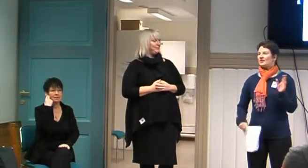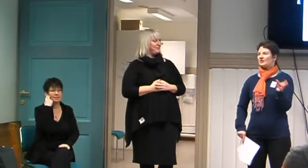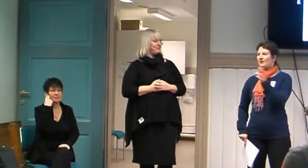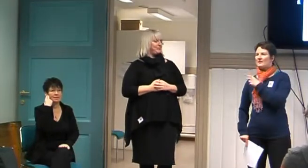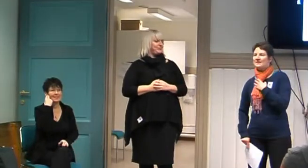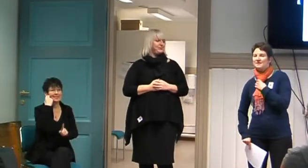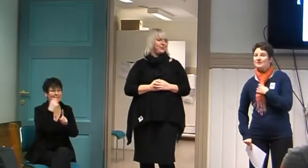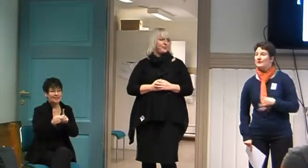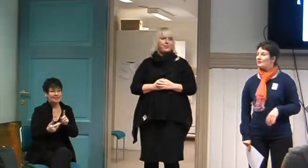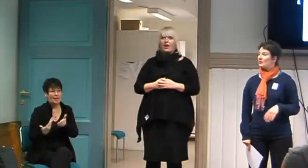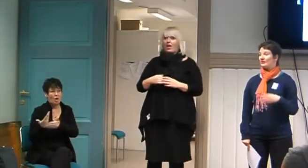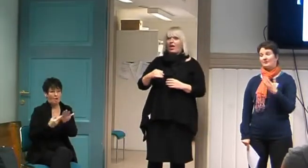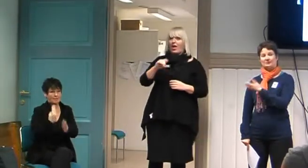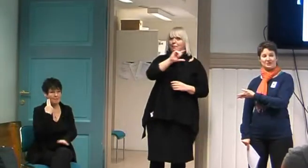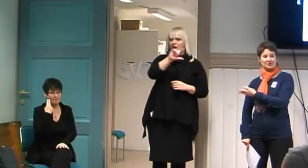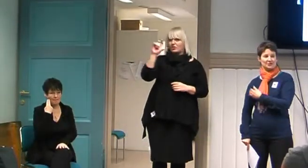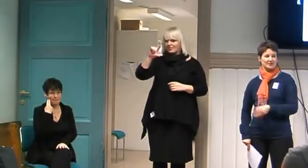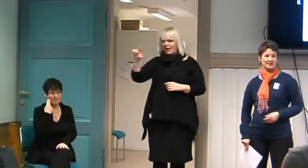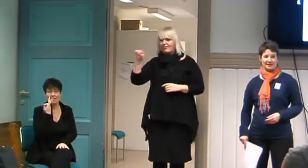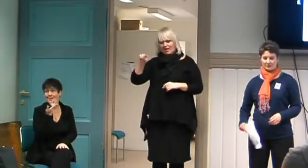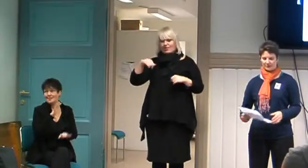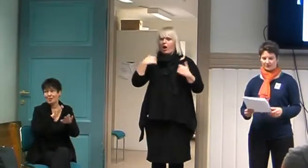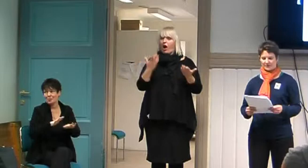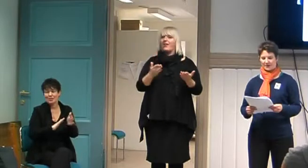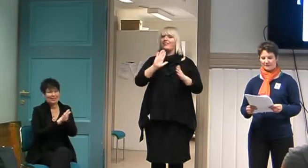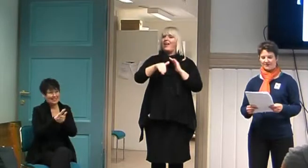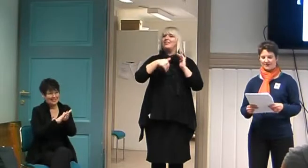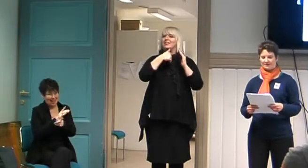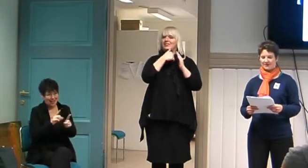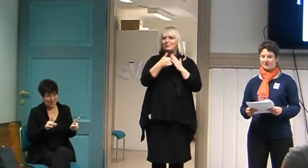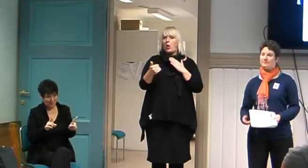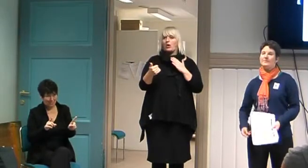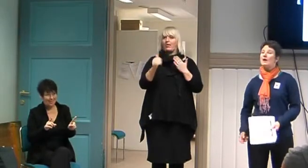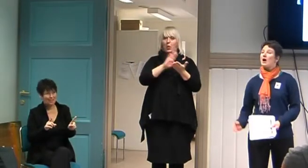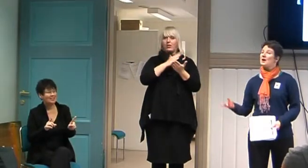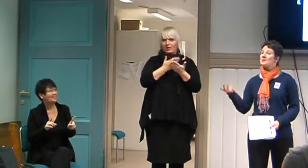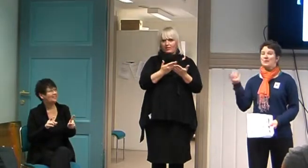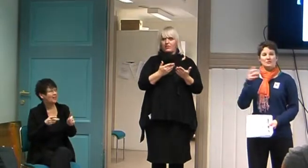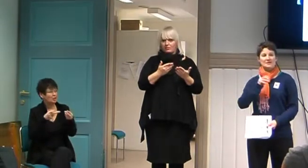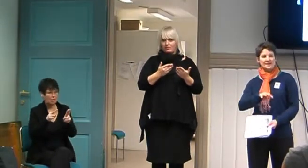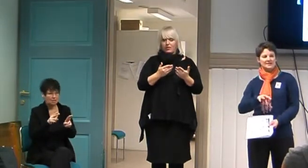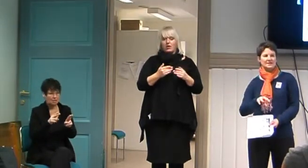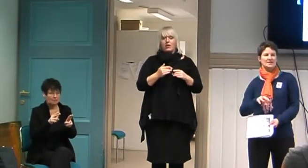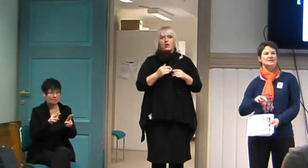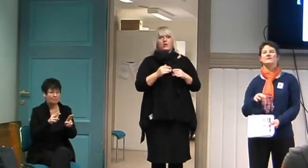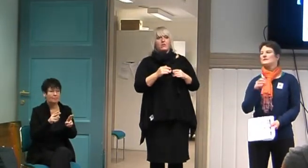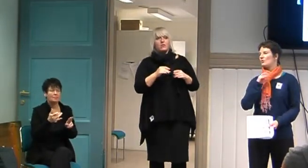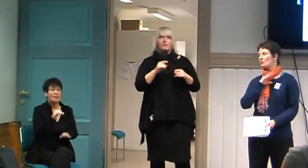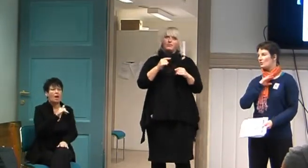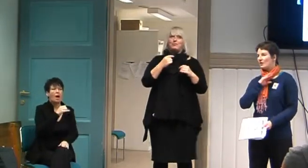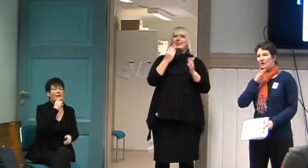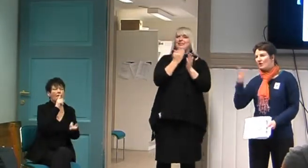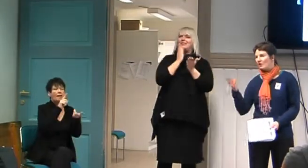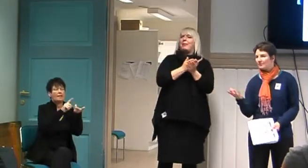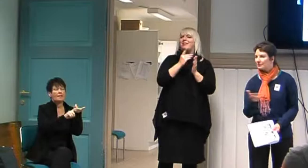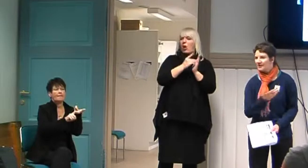At each of our palaces we can offer British Sign Language interpretation, either on set days